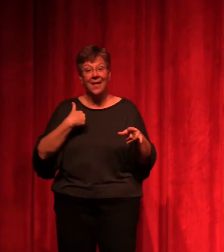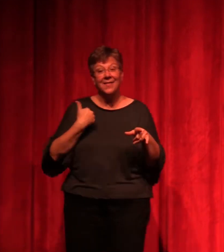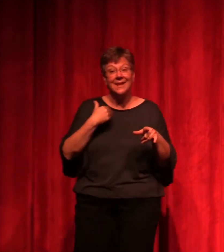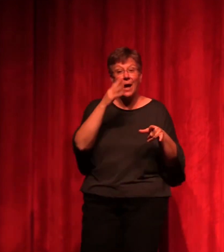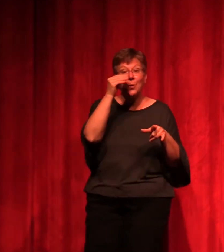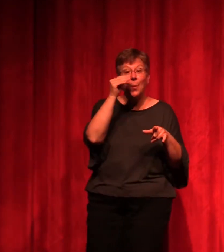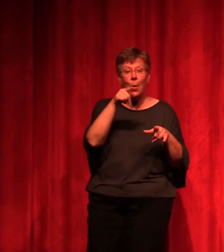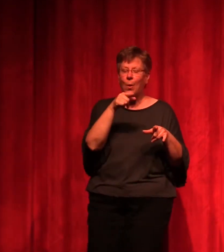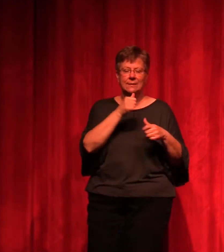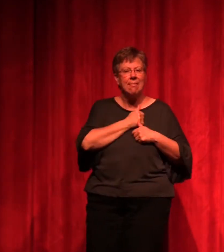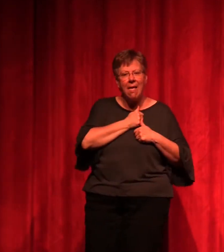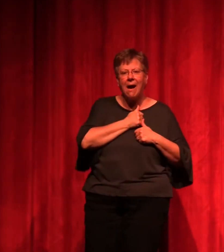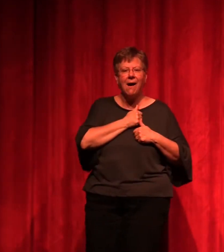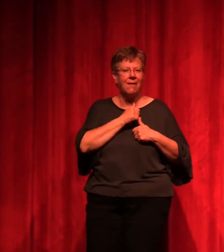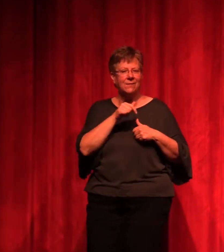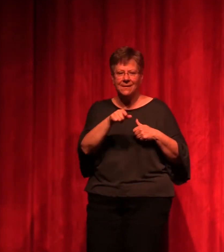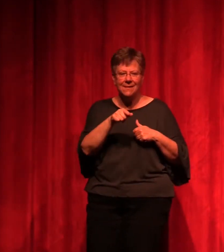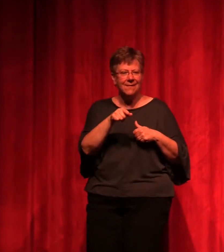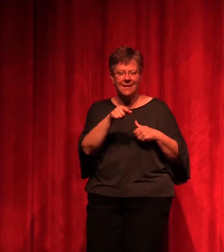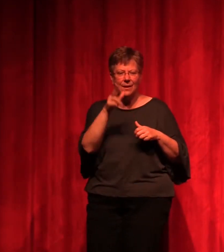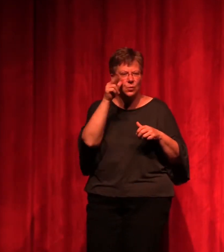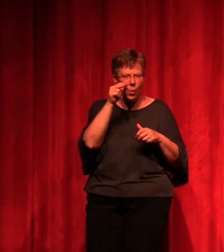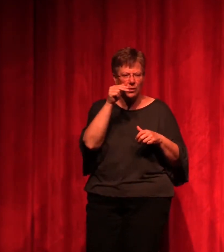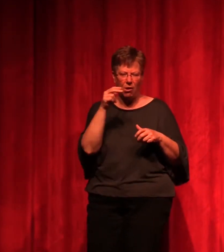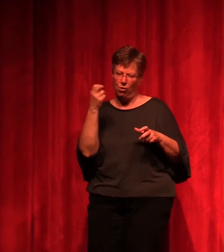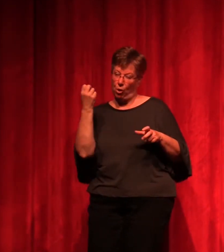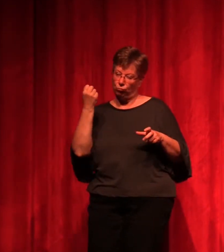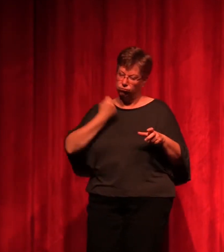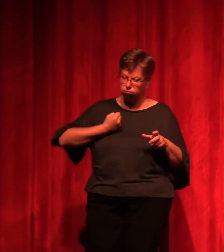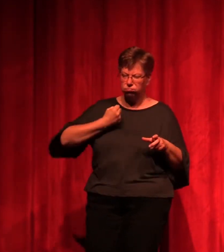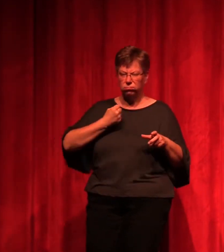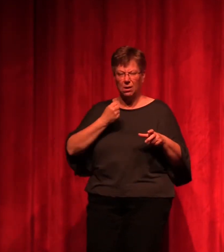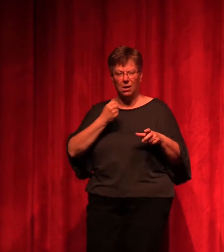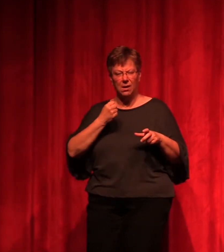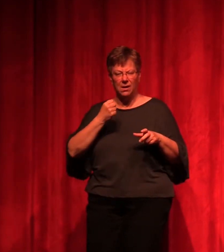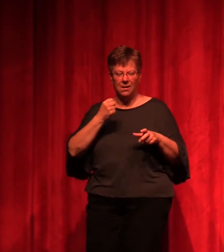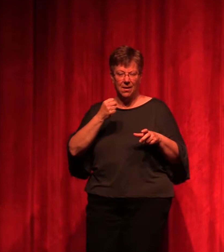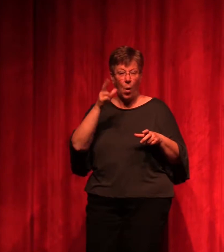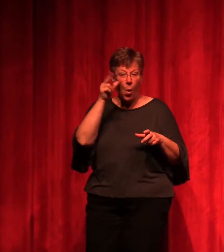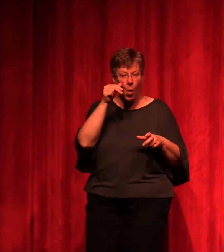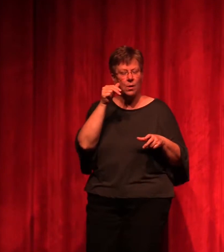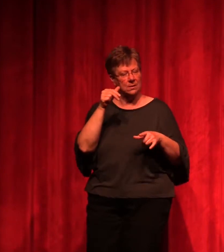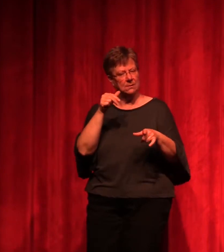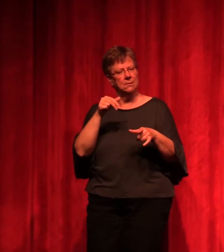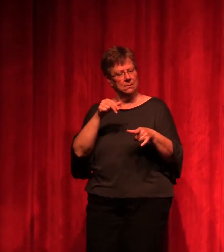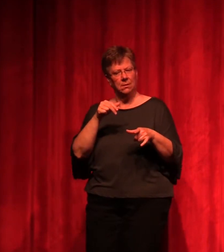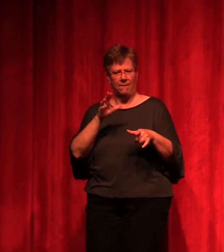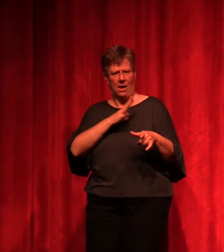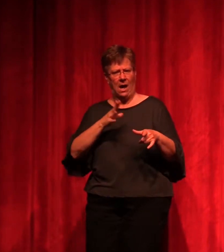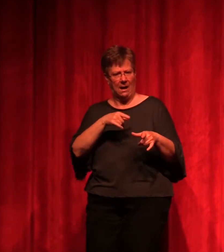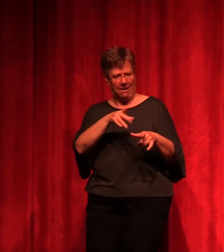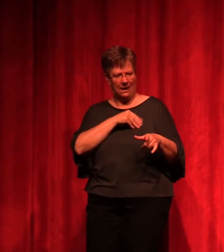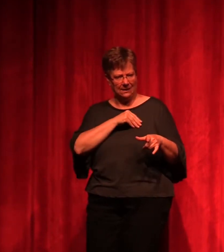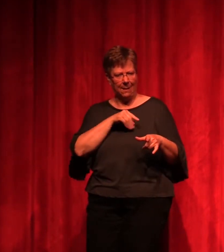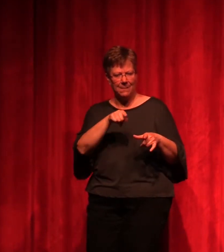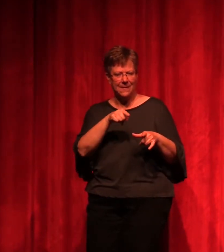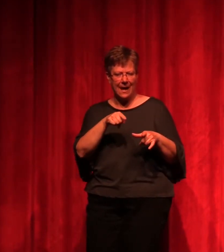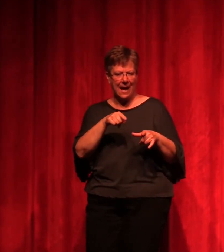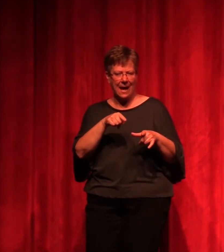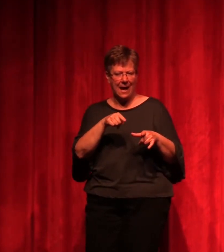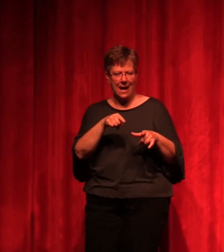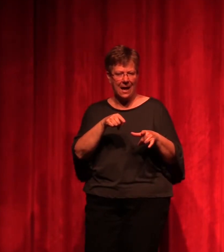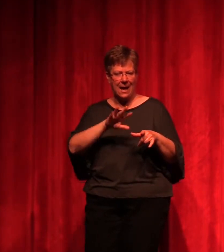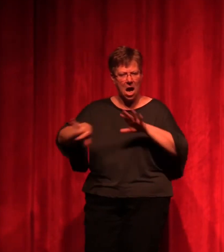it's a sport. It's you against the animal, and the rougher the animal is, then that gives you the bigger chance to prove yourself against it. So they would all be fighting